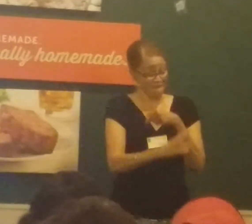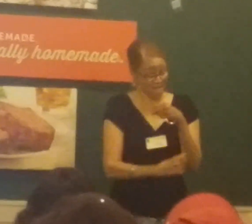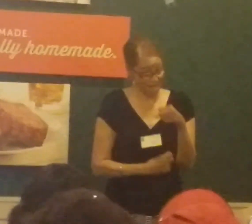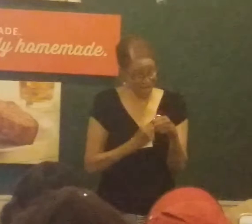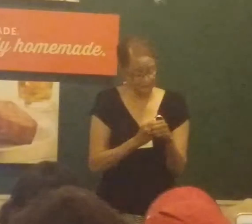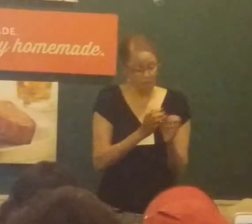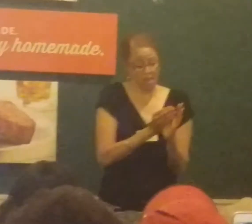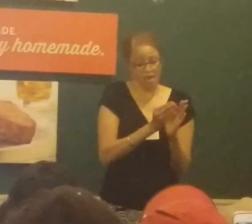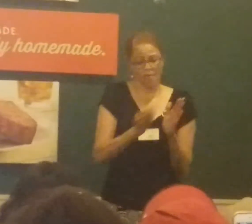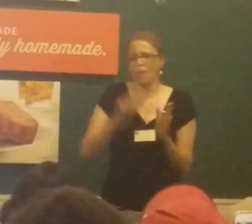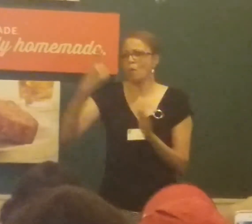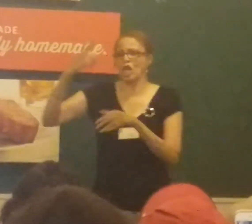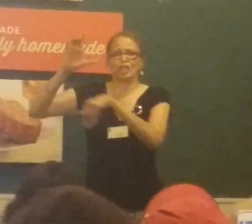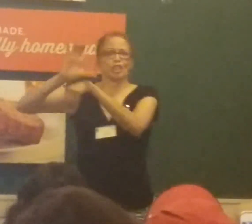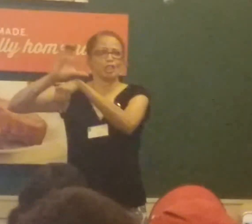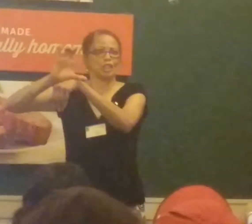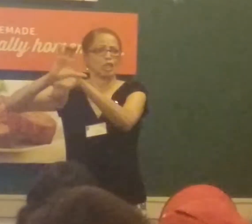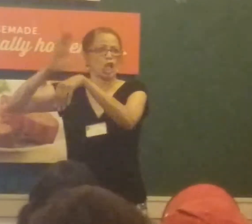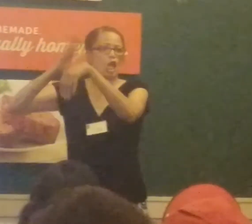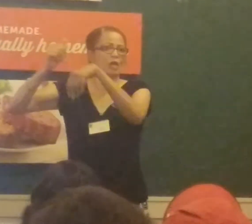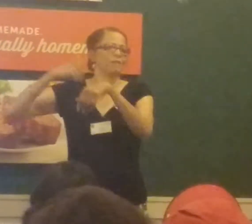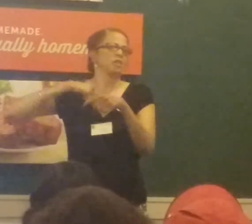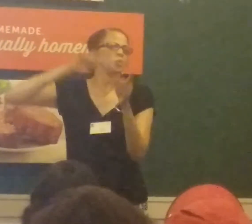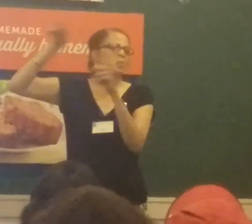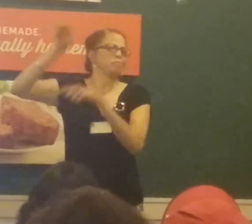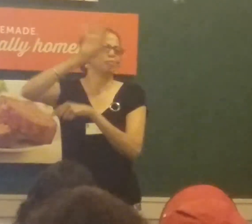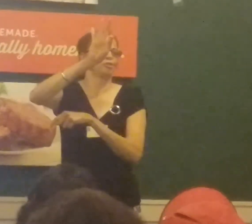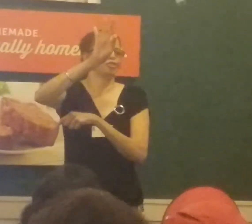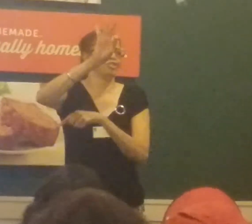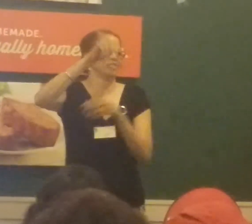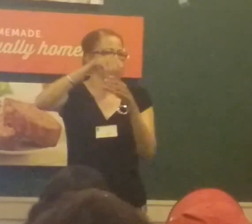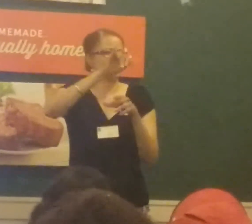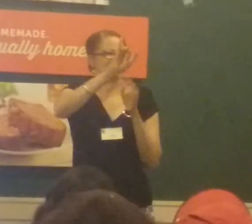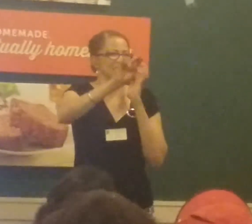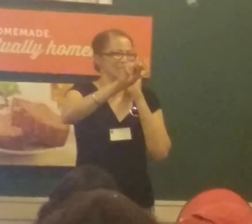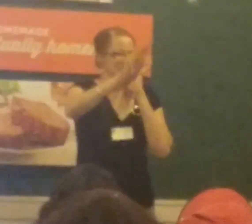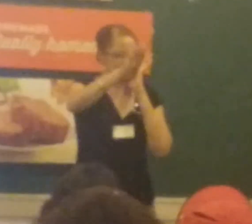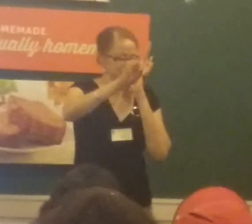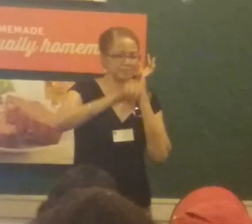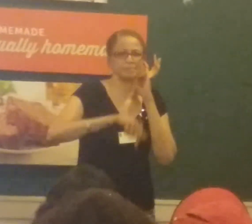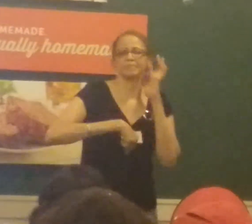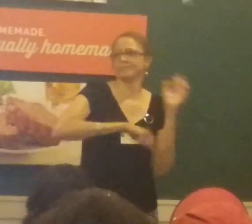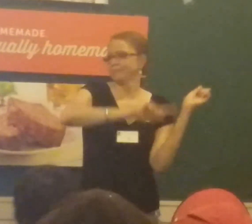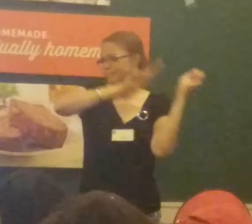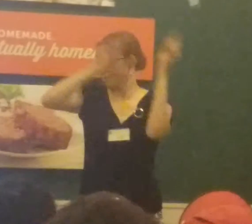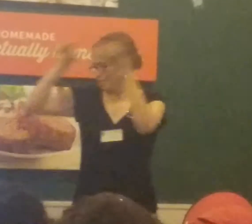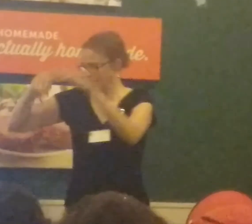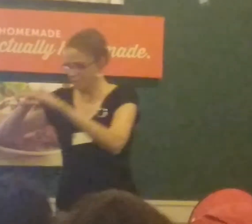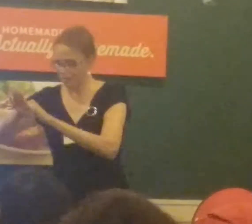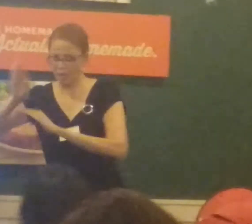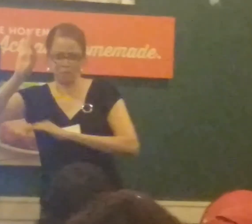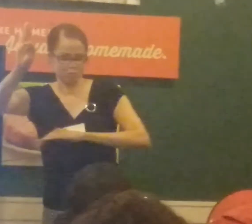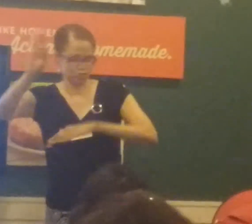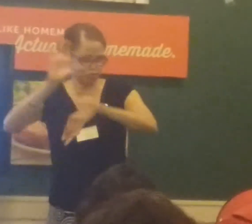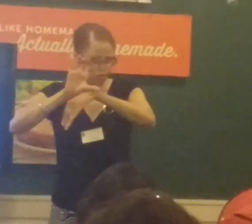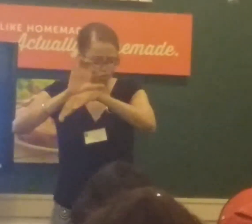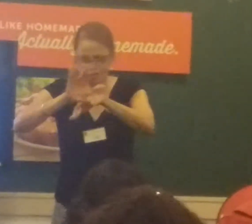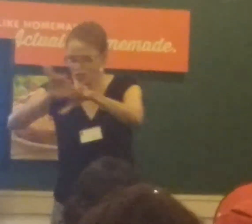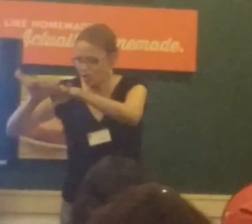But when that whole year, I was going to church, they called me to go preach in Indiana, and I went to go